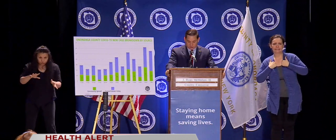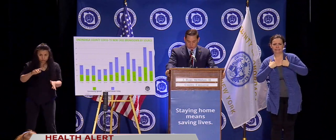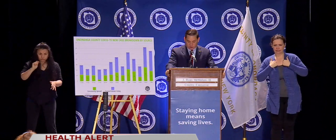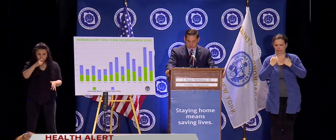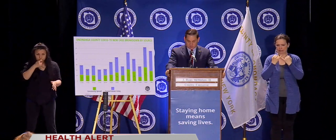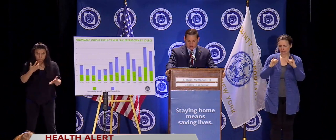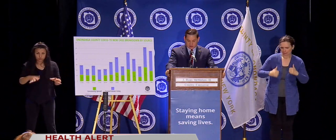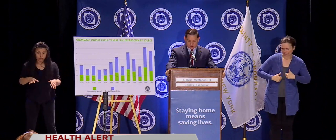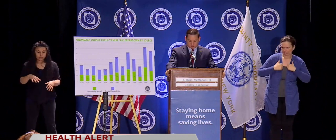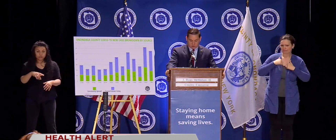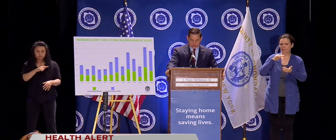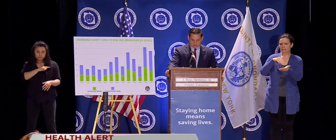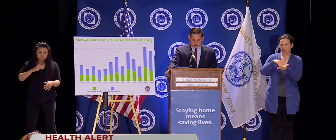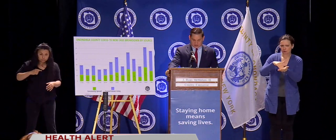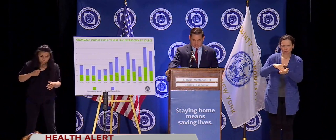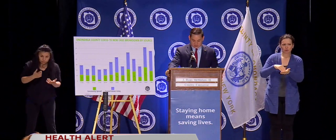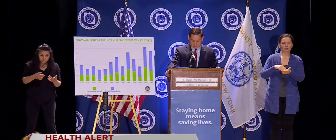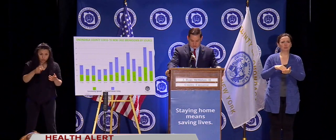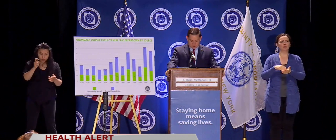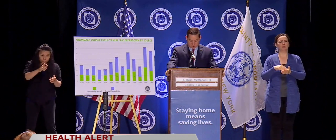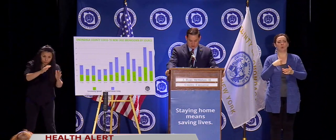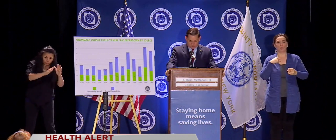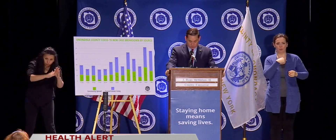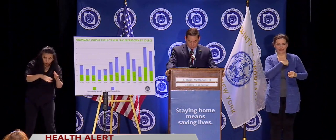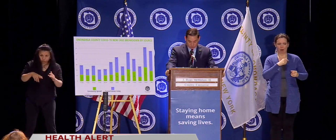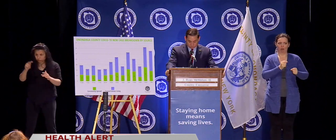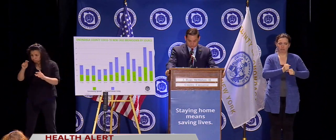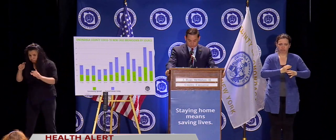coming weeks, we are expanding this proactive testing